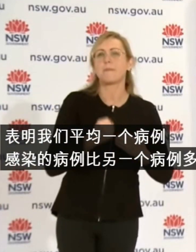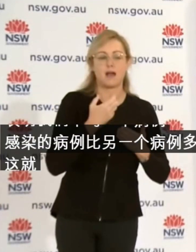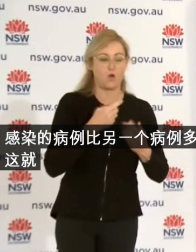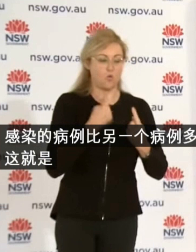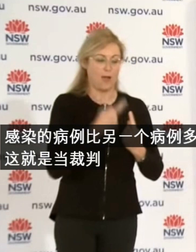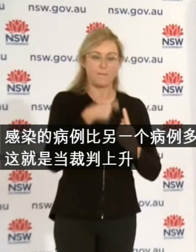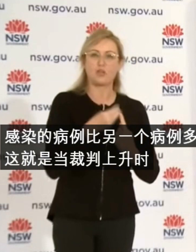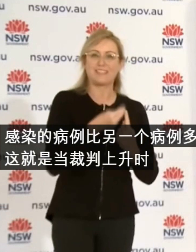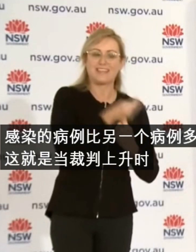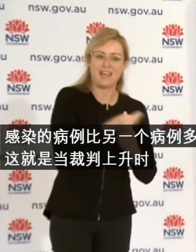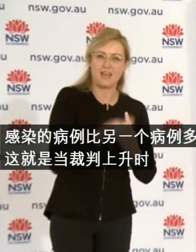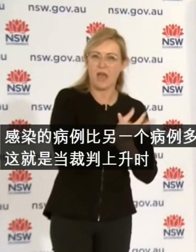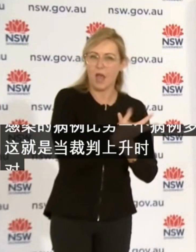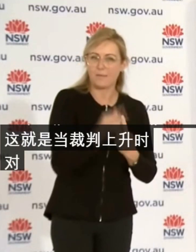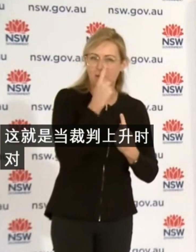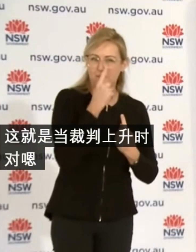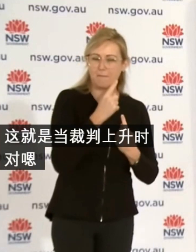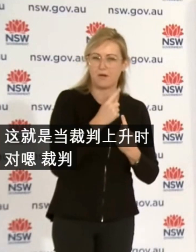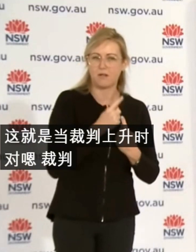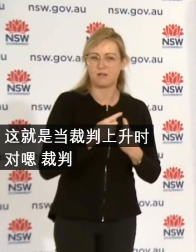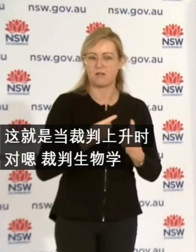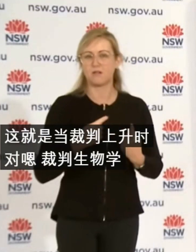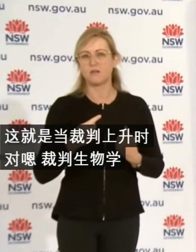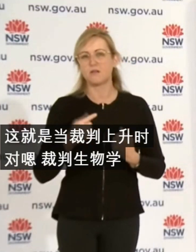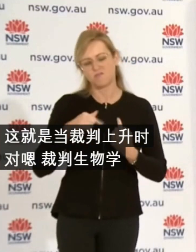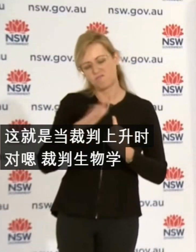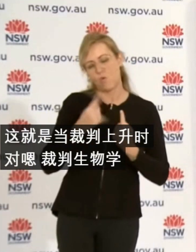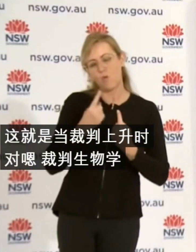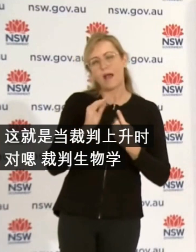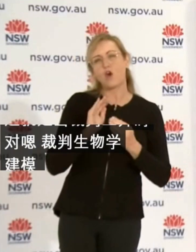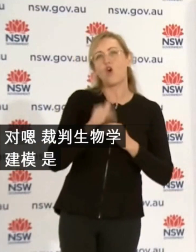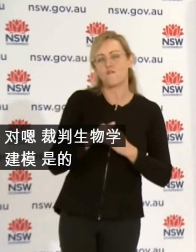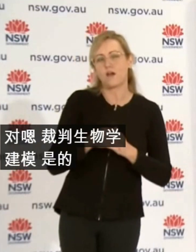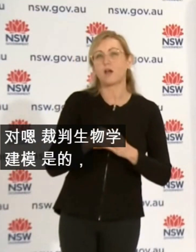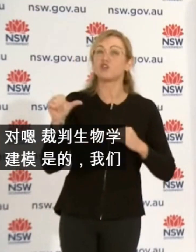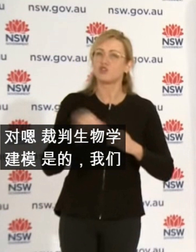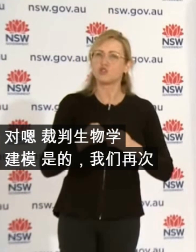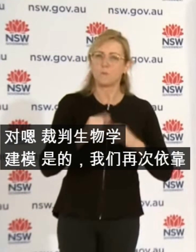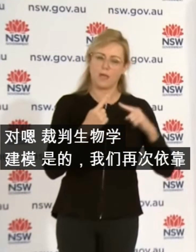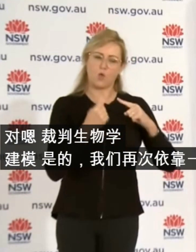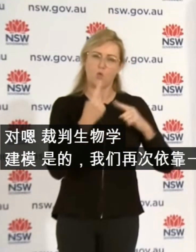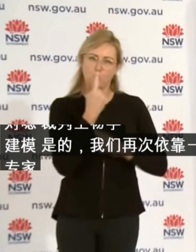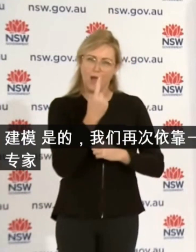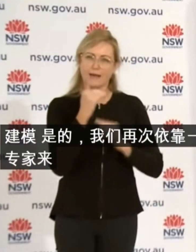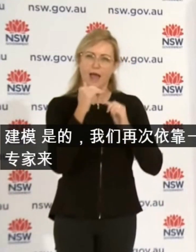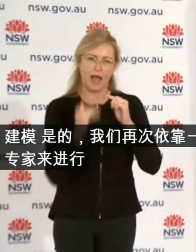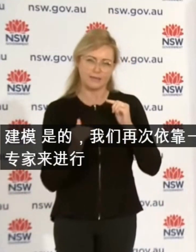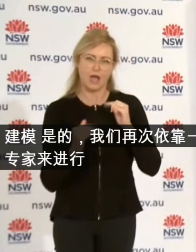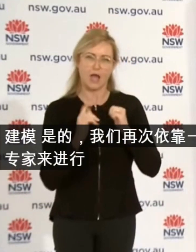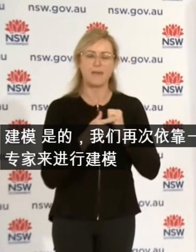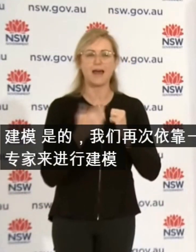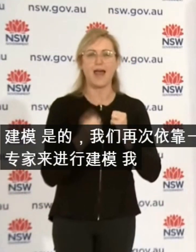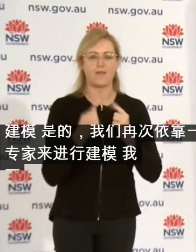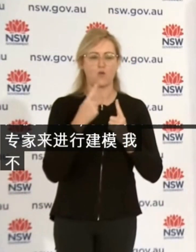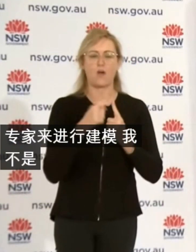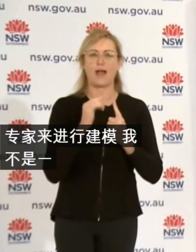case, so that's when the ref goes above one. Are you modelling the ref's by LGA? Are you at least modelling that? Modelling, again, we rely on some experts to do the